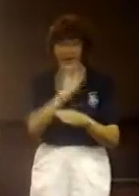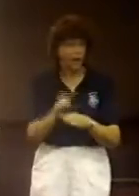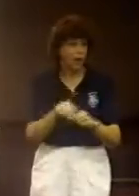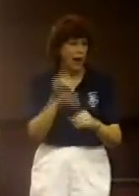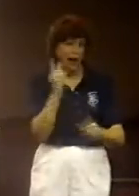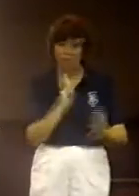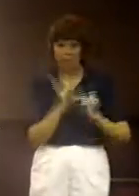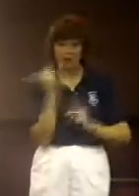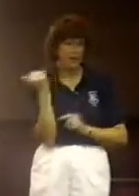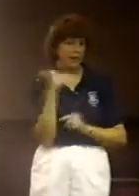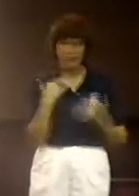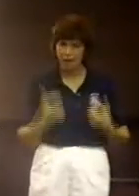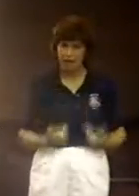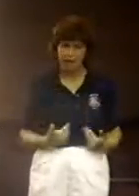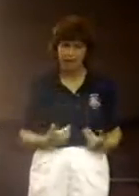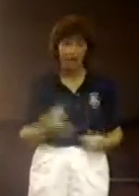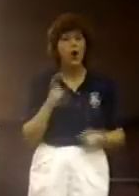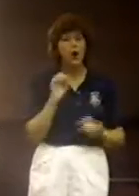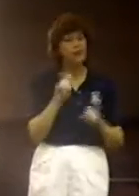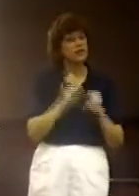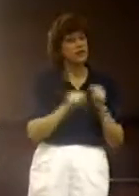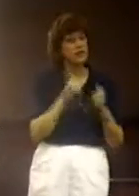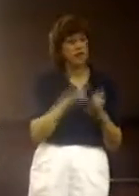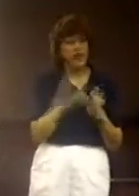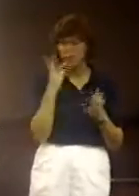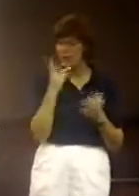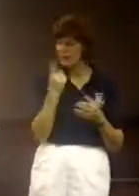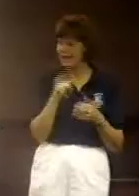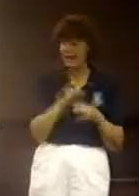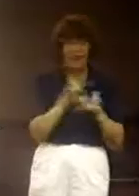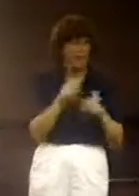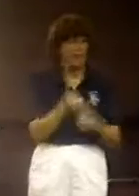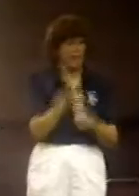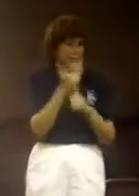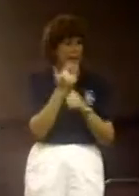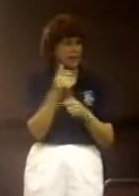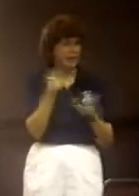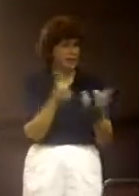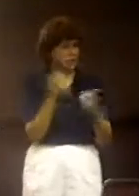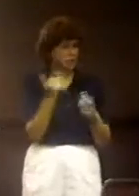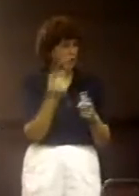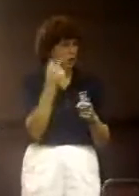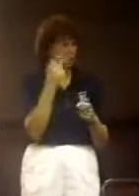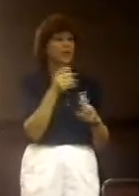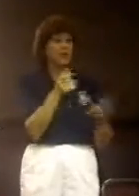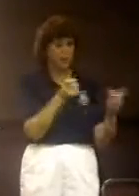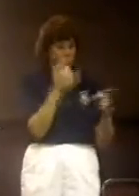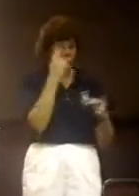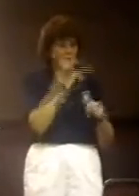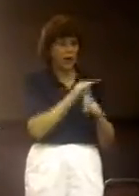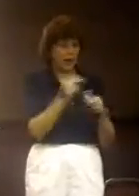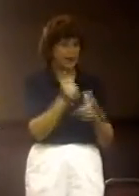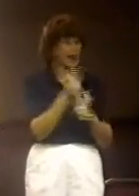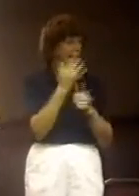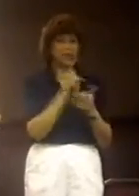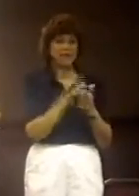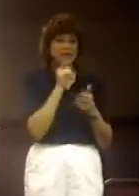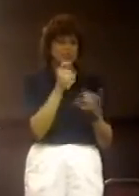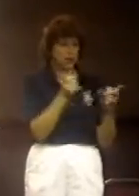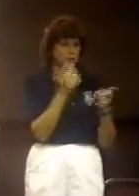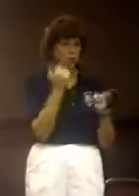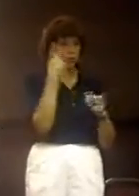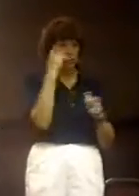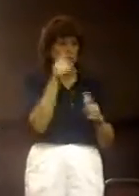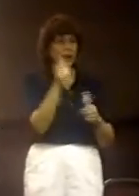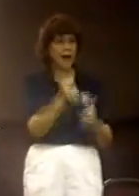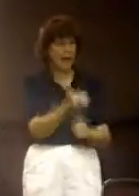outperformed anybody. Okay, so that was the unaided, controlled for unaided, and this is controlled for